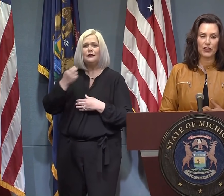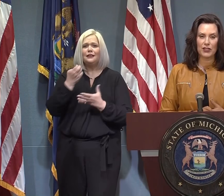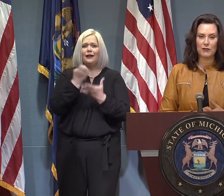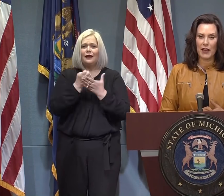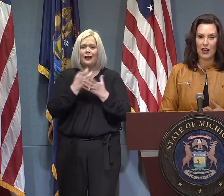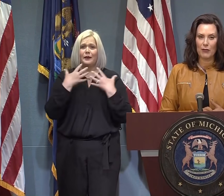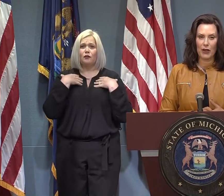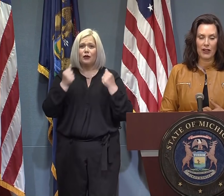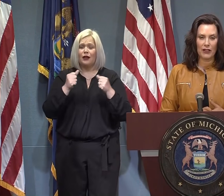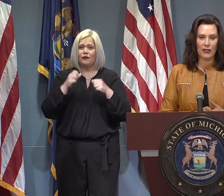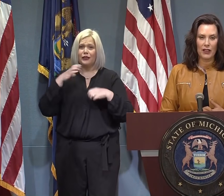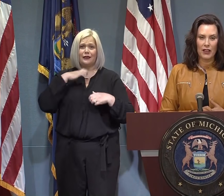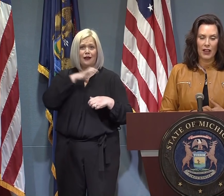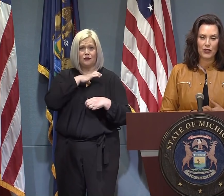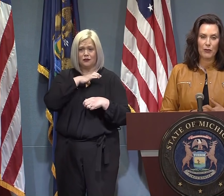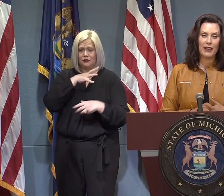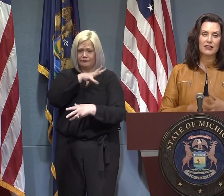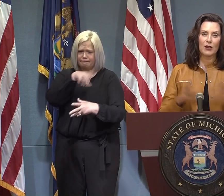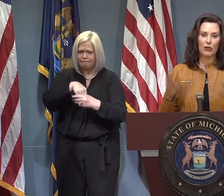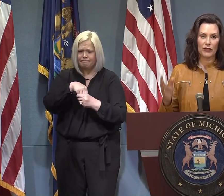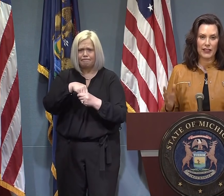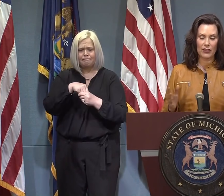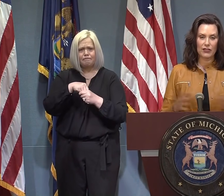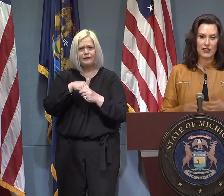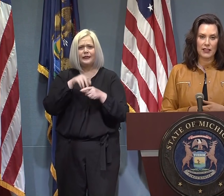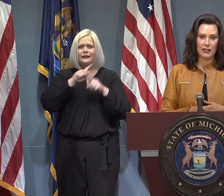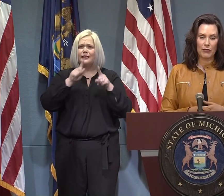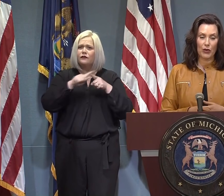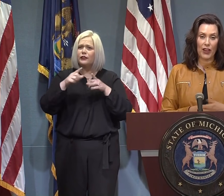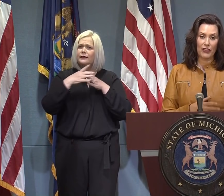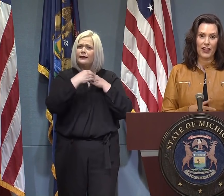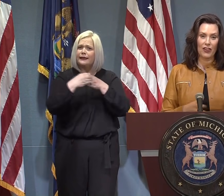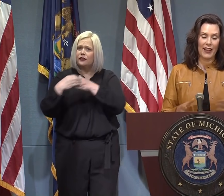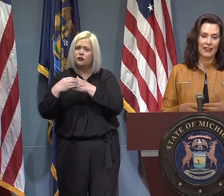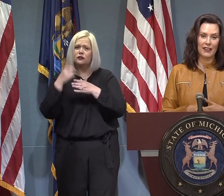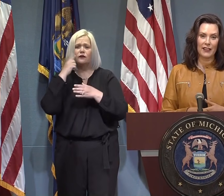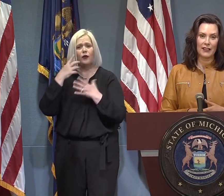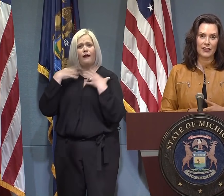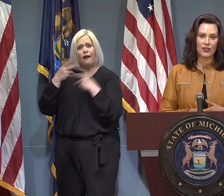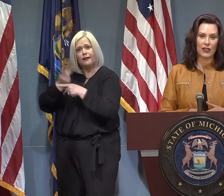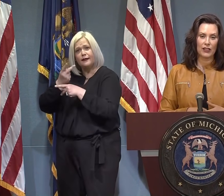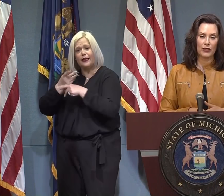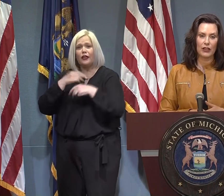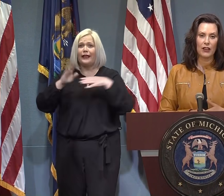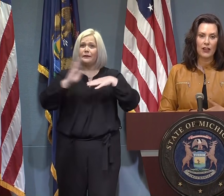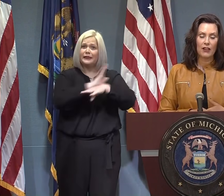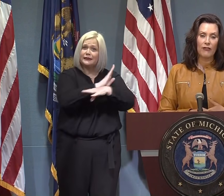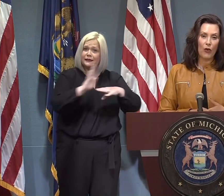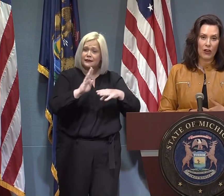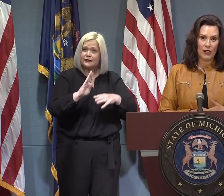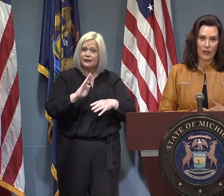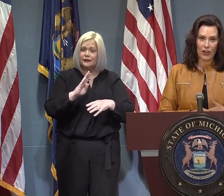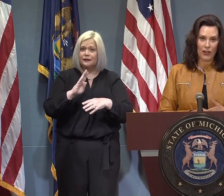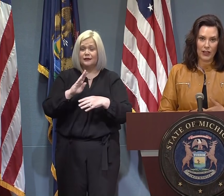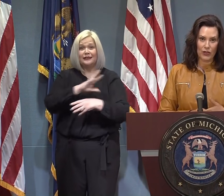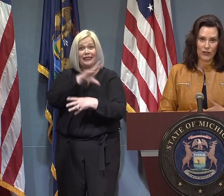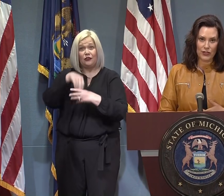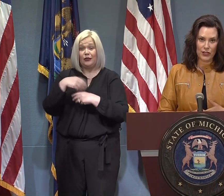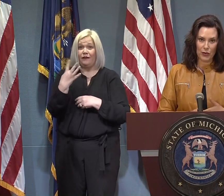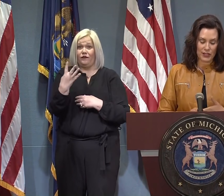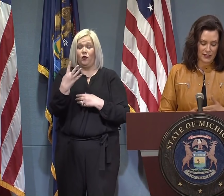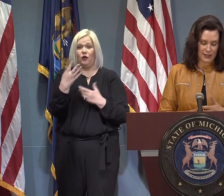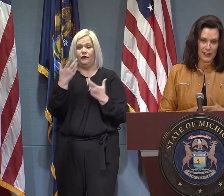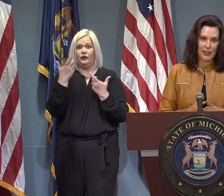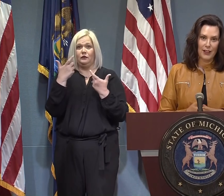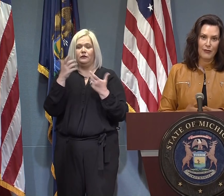Council, which is made up of a tremendous number of leaders in both healthcare and in industry, including 4 of our great